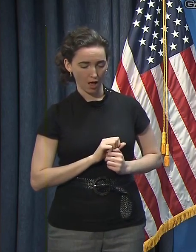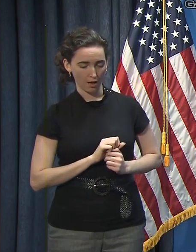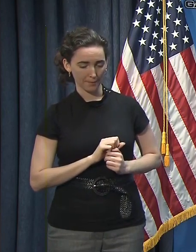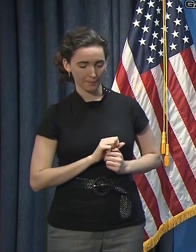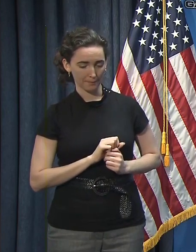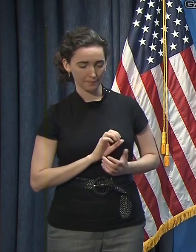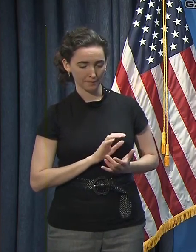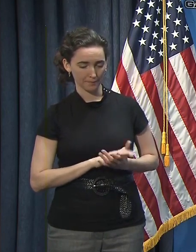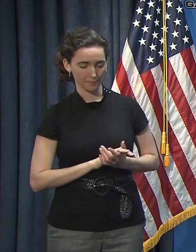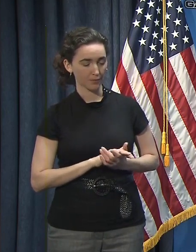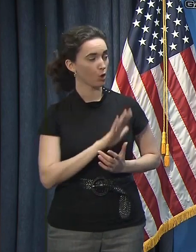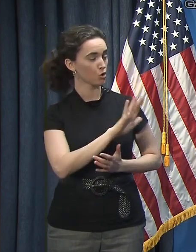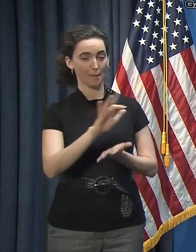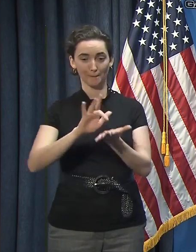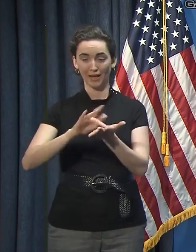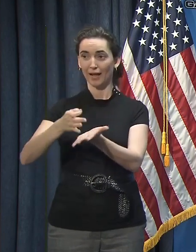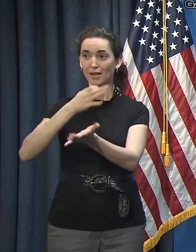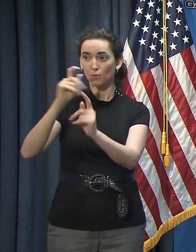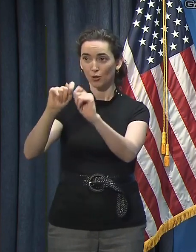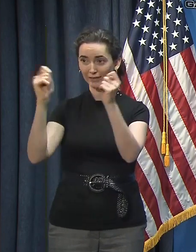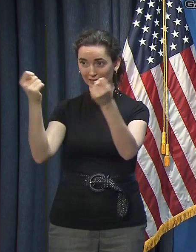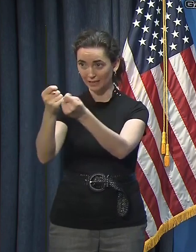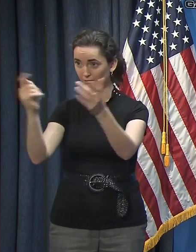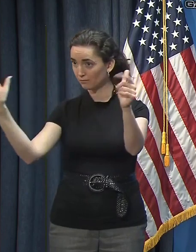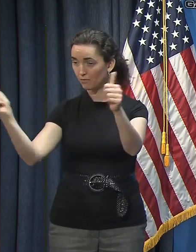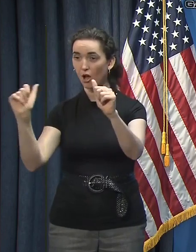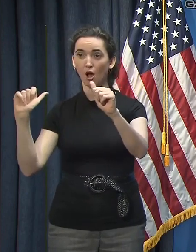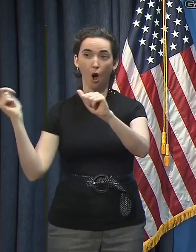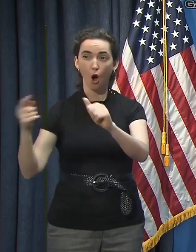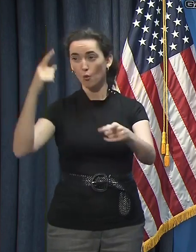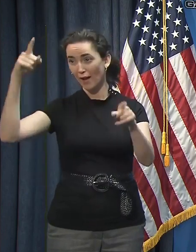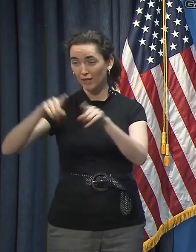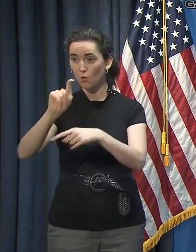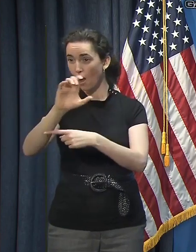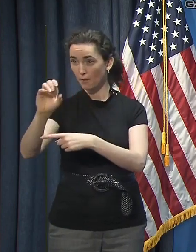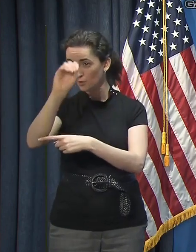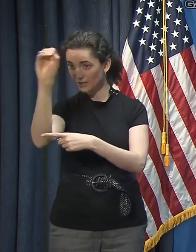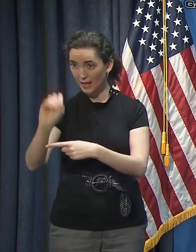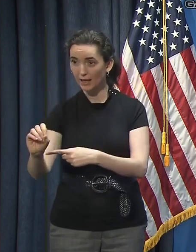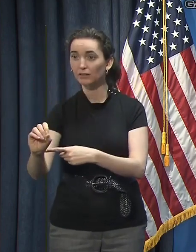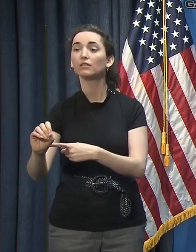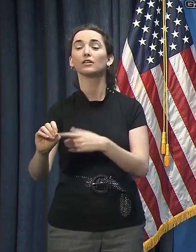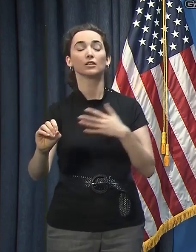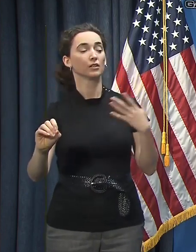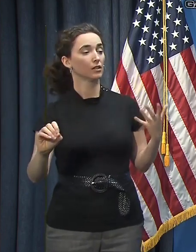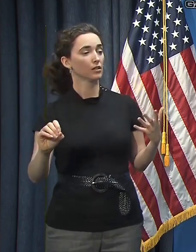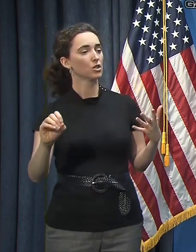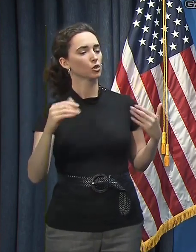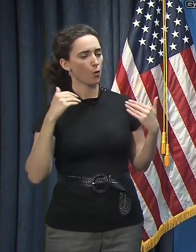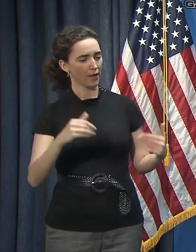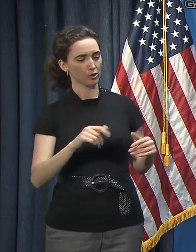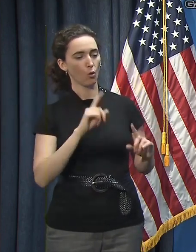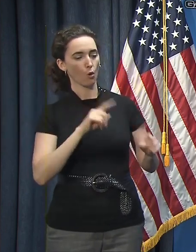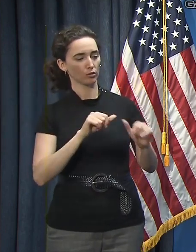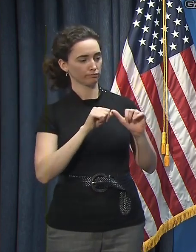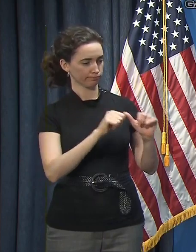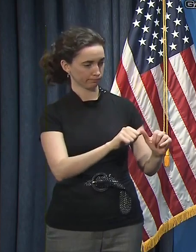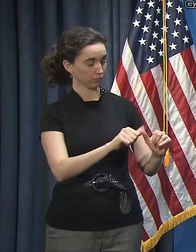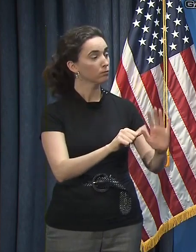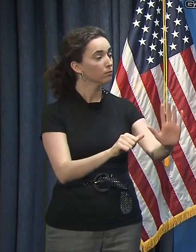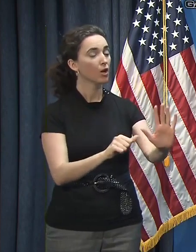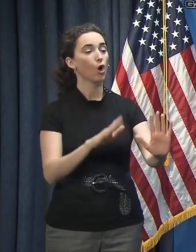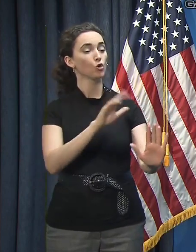unanimously from your medical expert team to extend the order. Did you have any counter advice from your senior staff that's not part of your